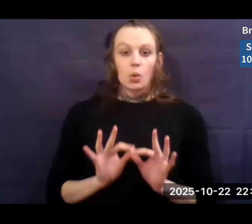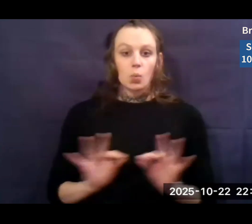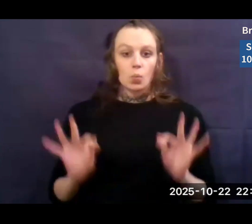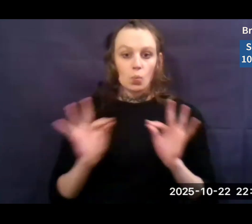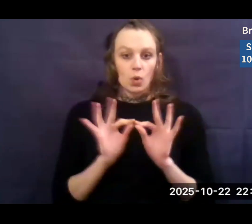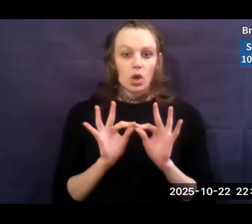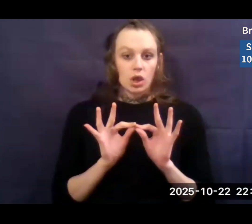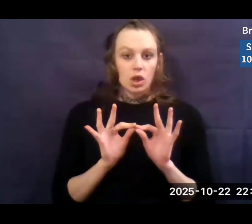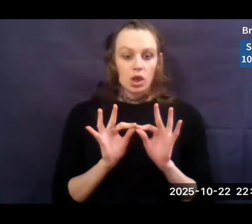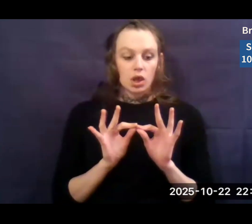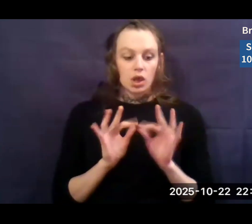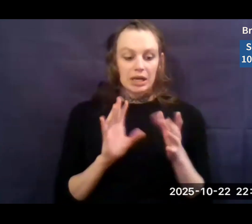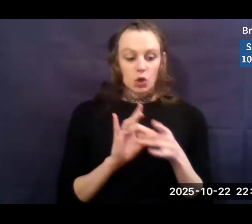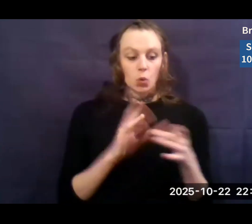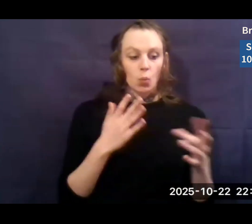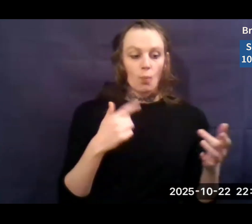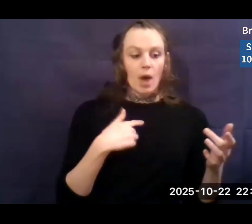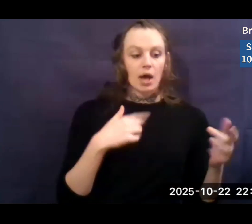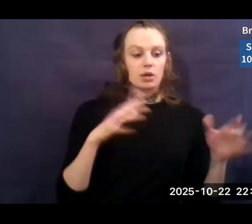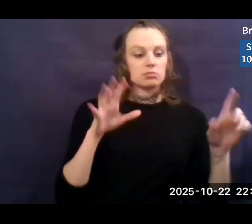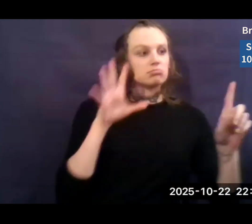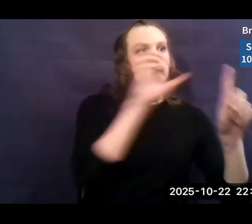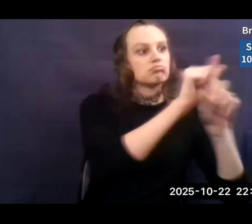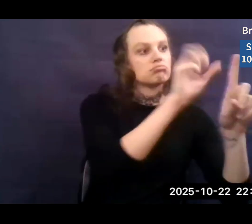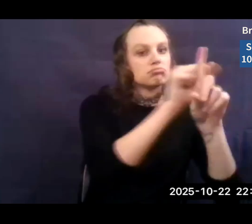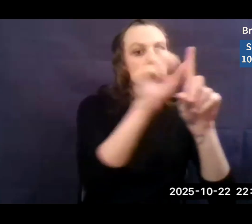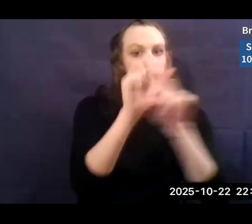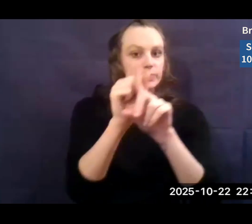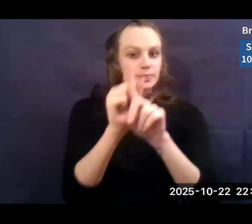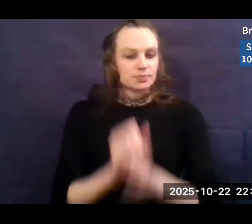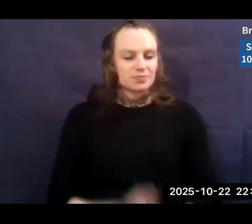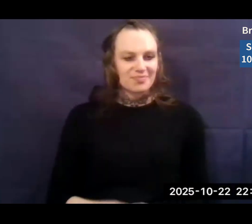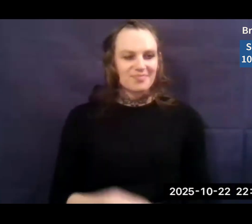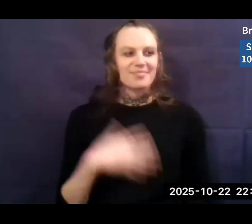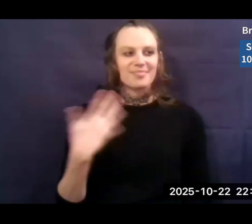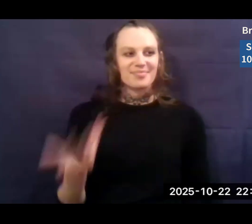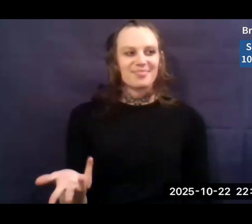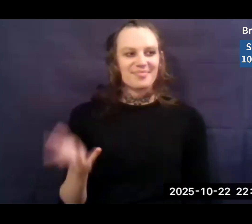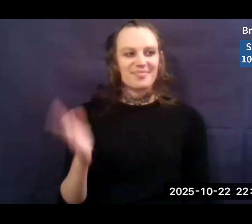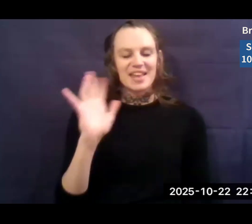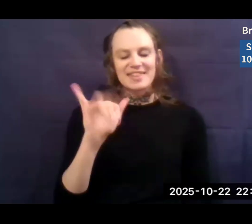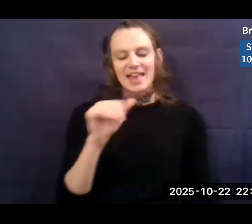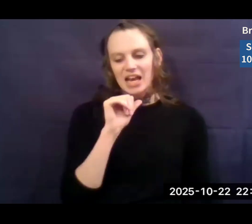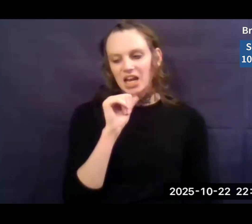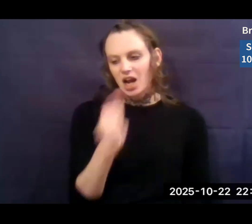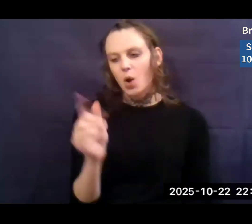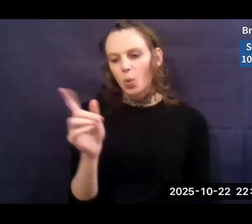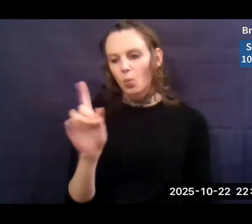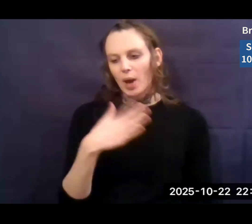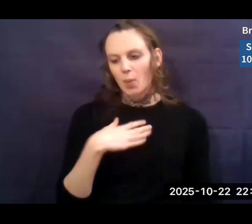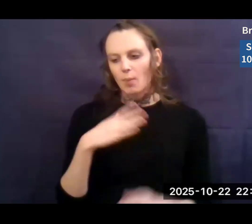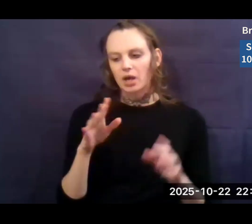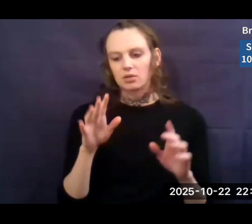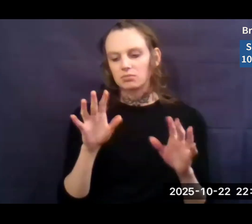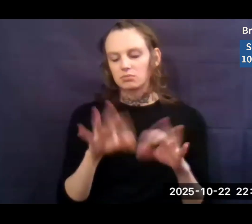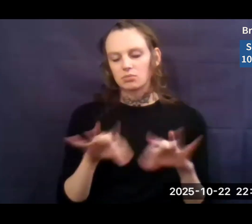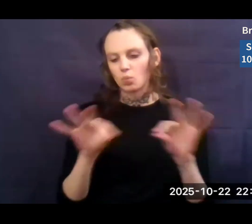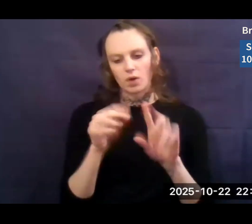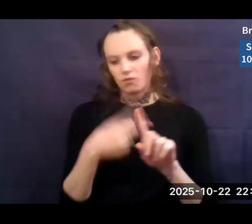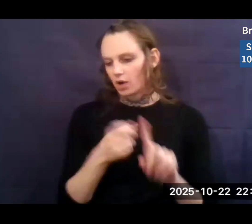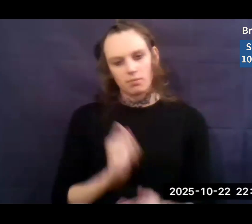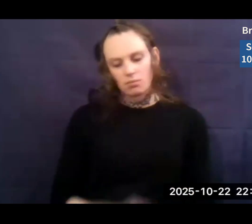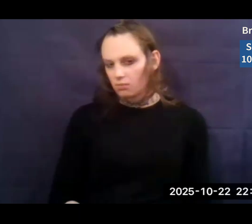in my accomplishments. And that's not where my worth is. My worth is